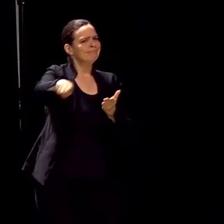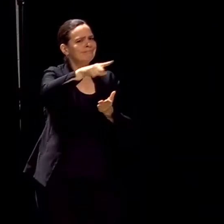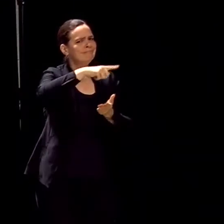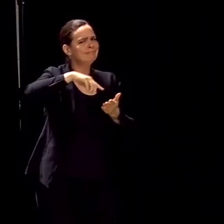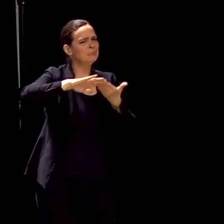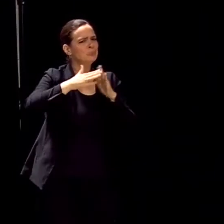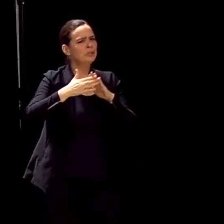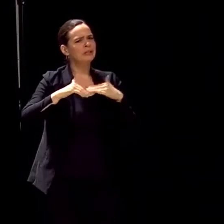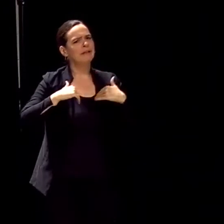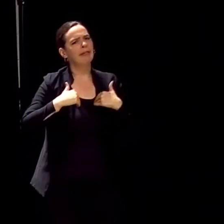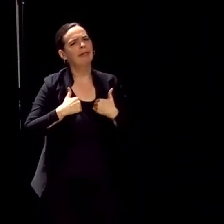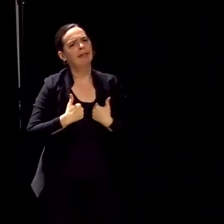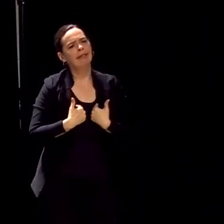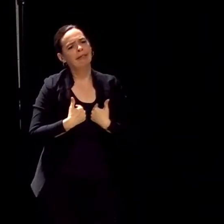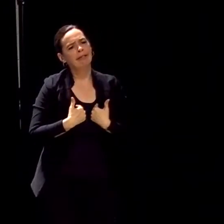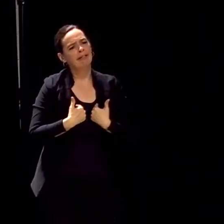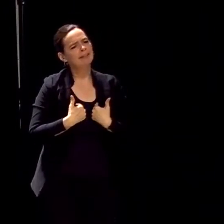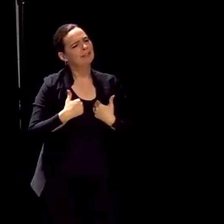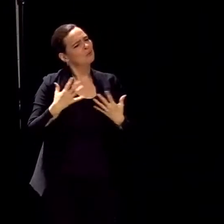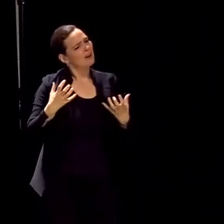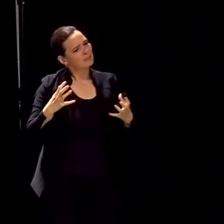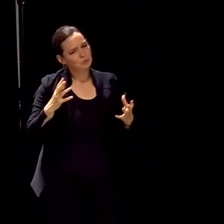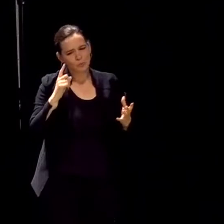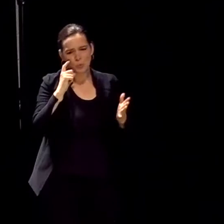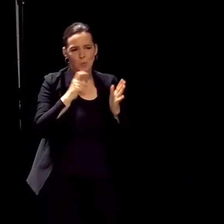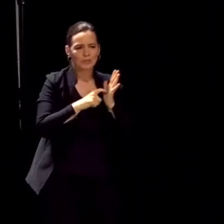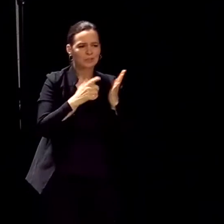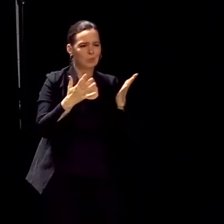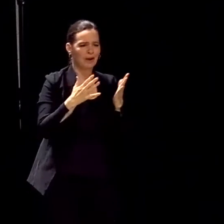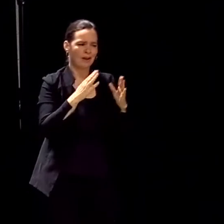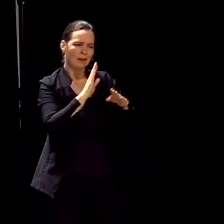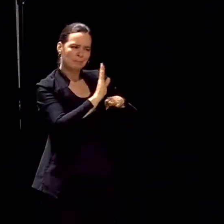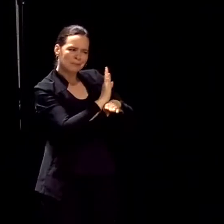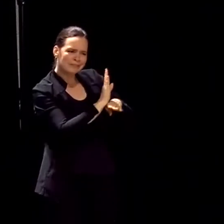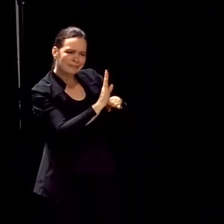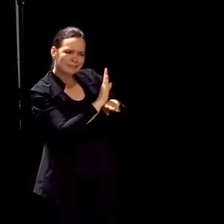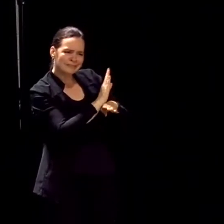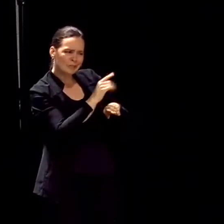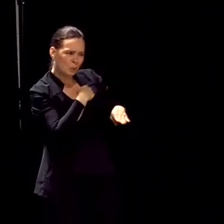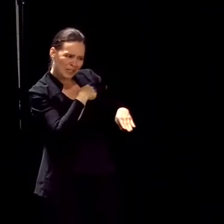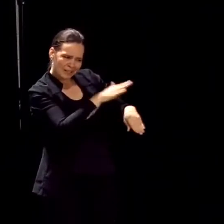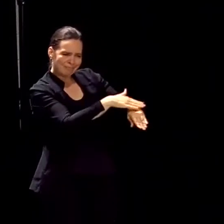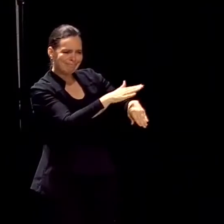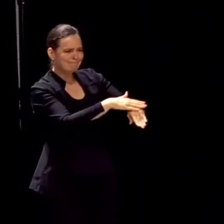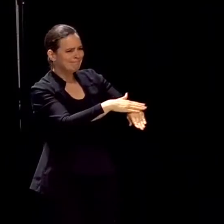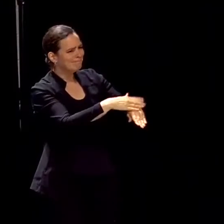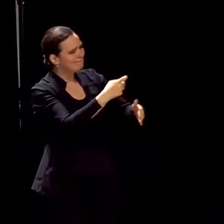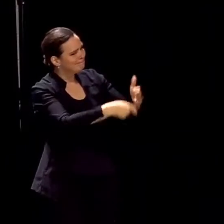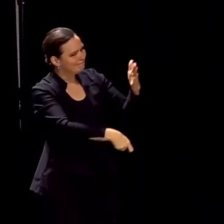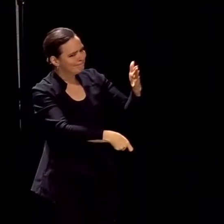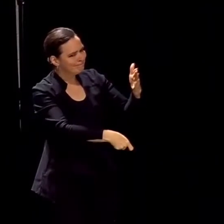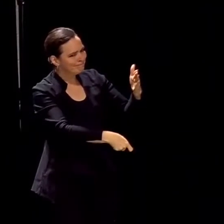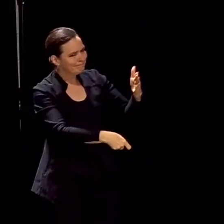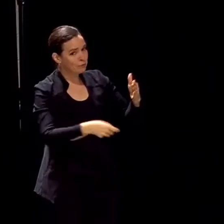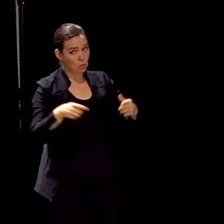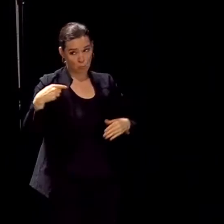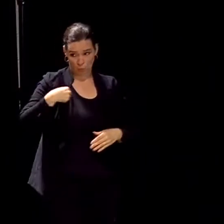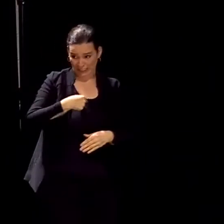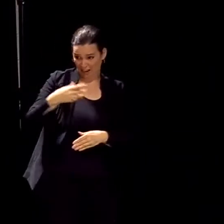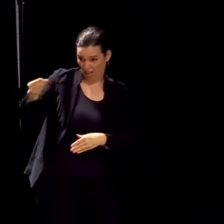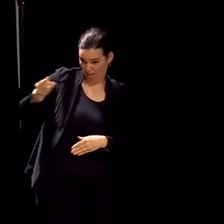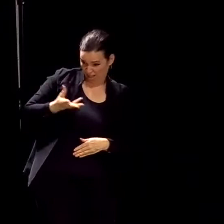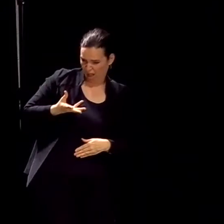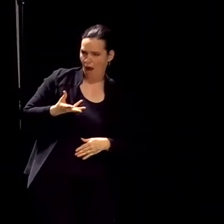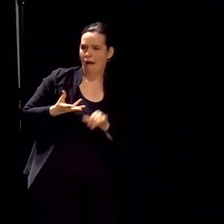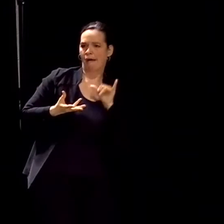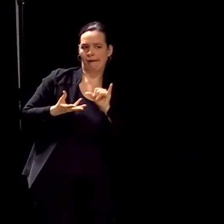proactive enforcement based off where you see cases with businesses and based off of leads that are given to you from the community.